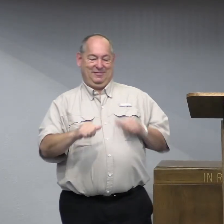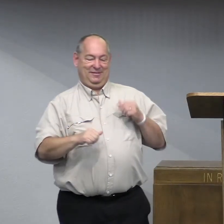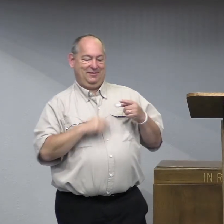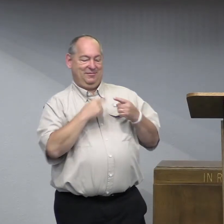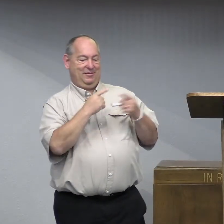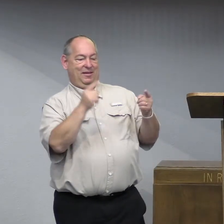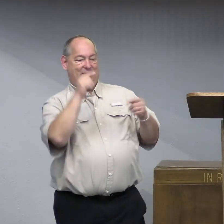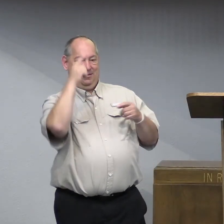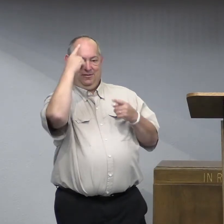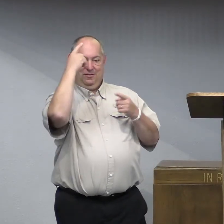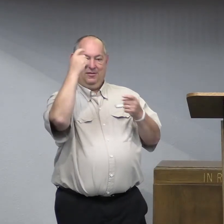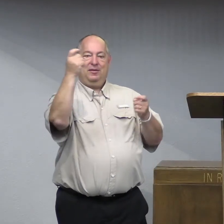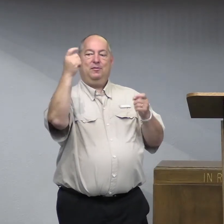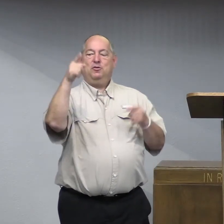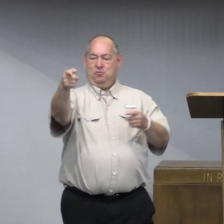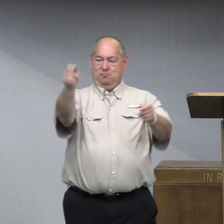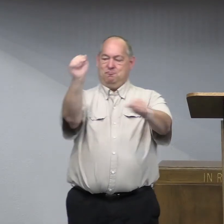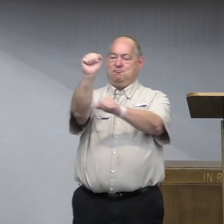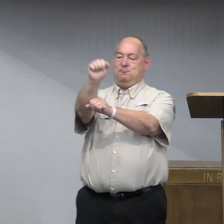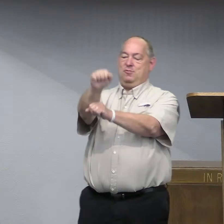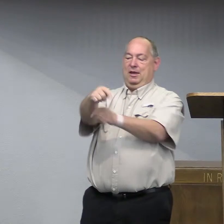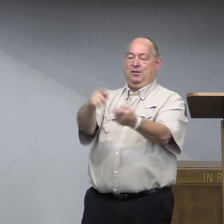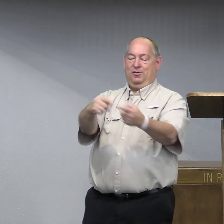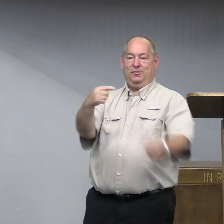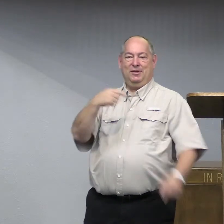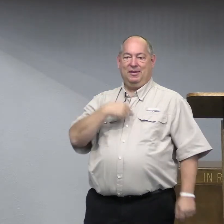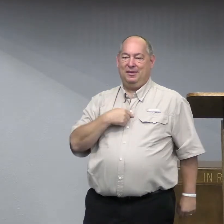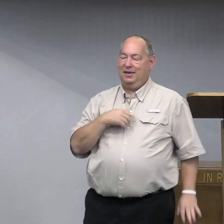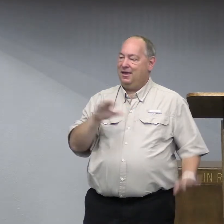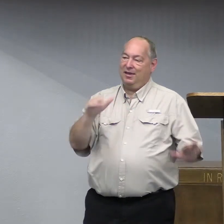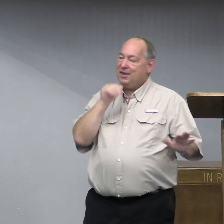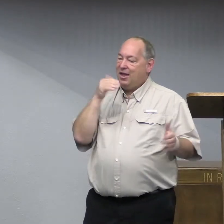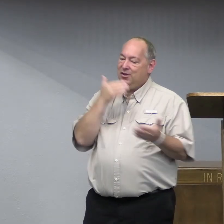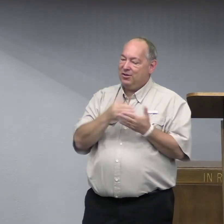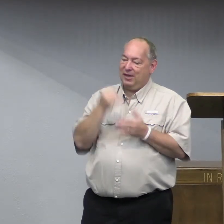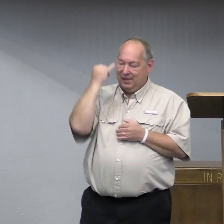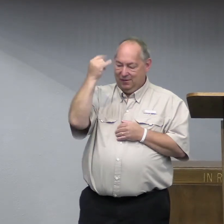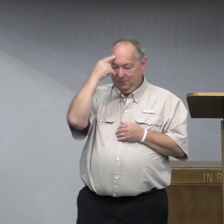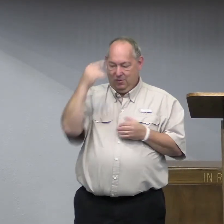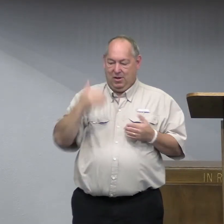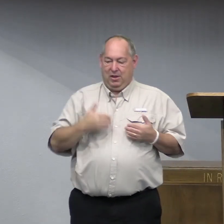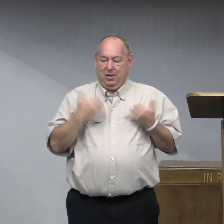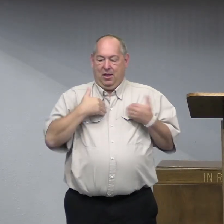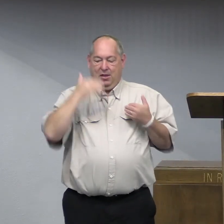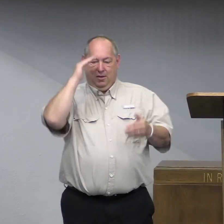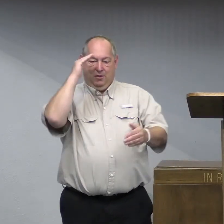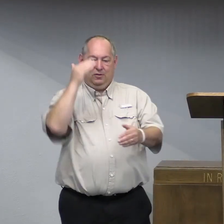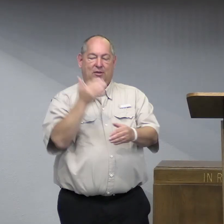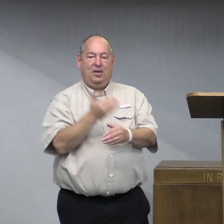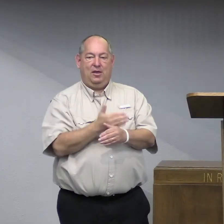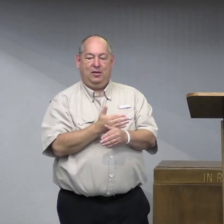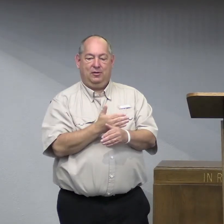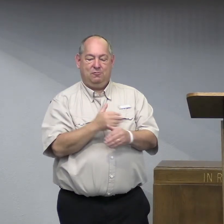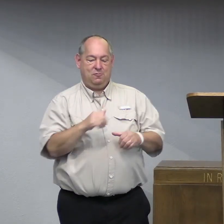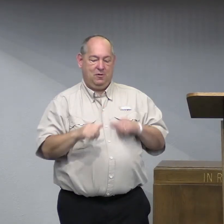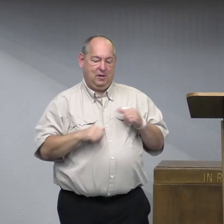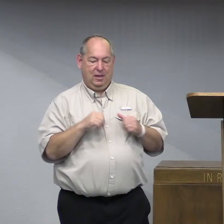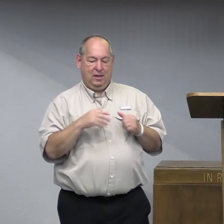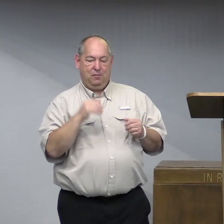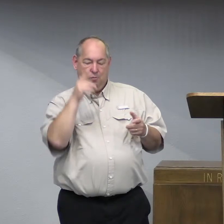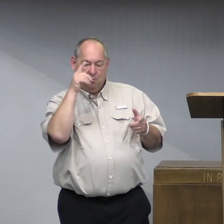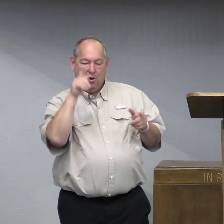family how they're going to bow down to him. Not a good idea for a young son and a younger